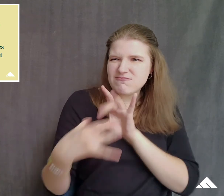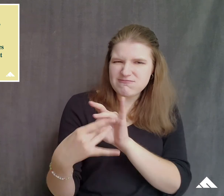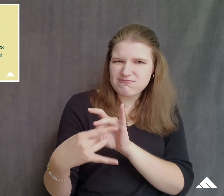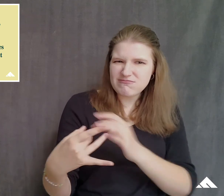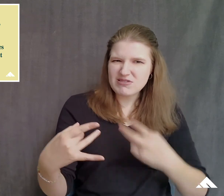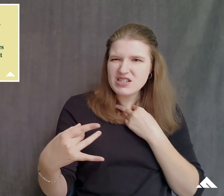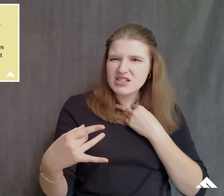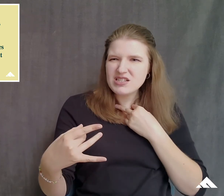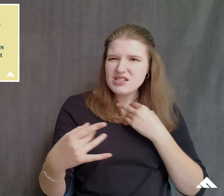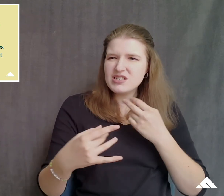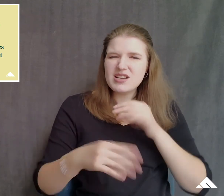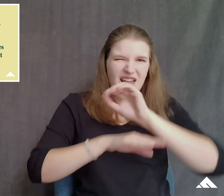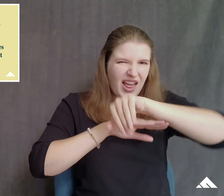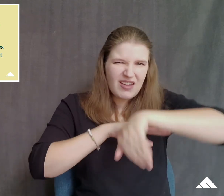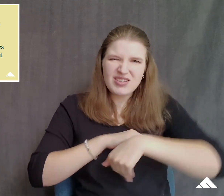of the night.